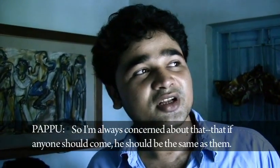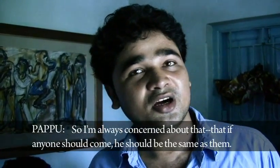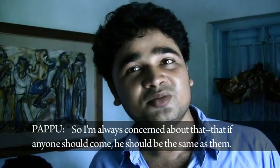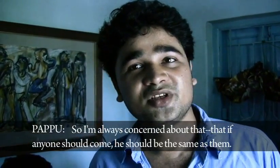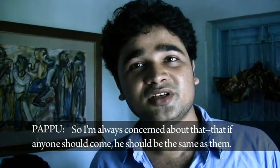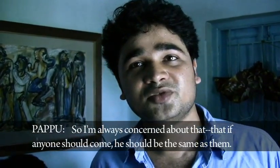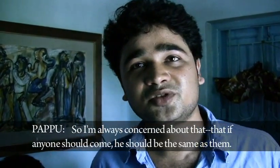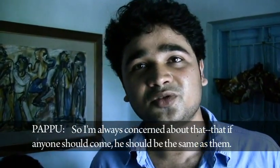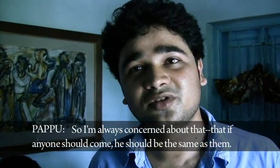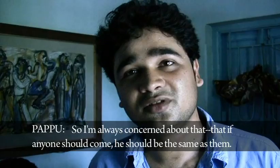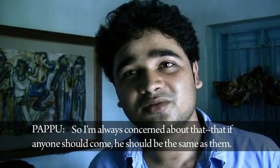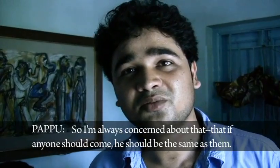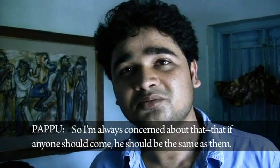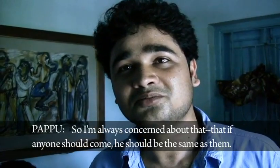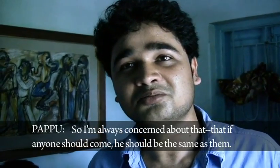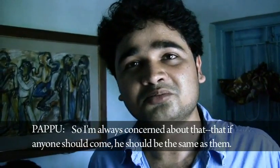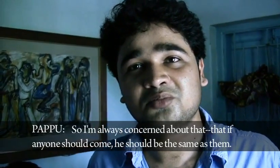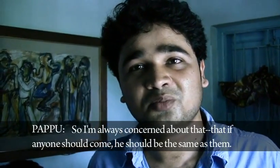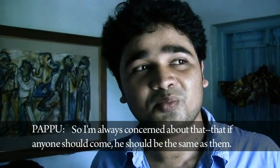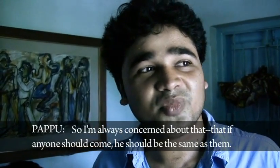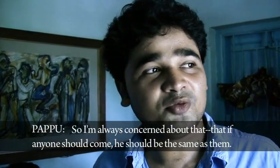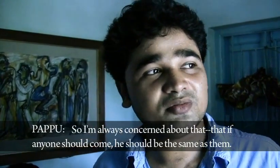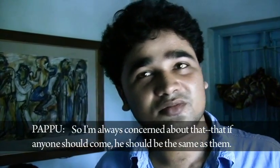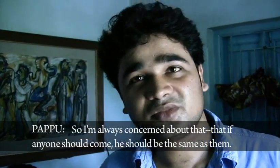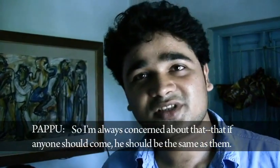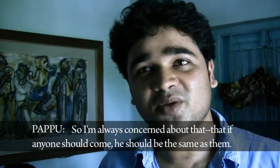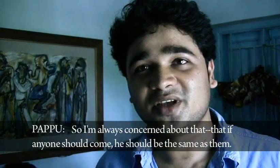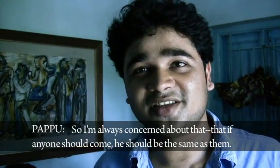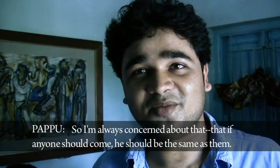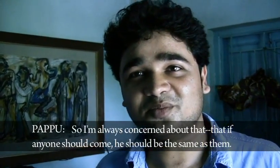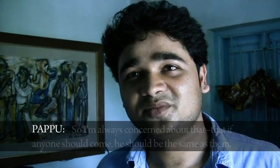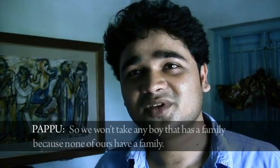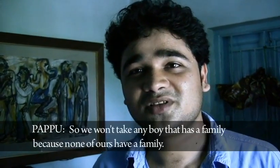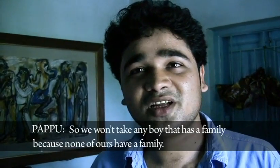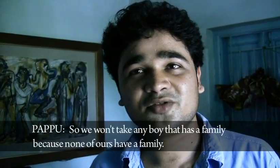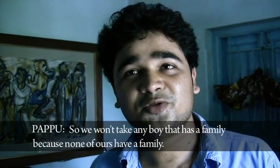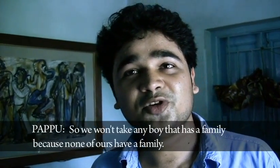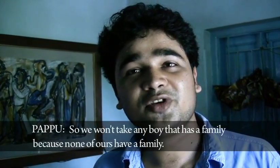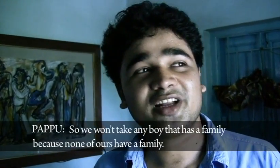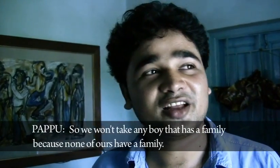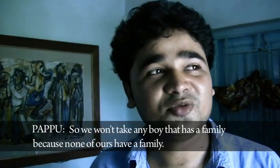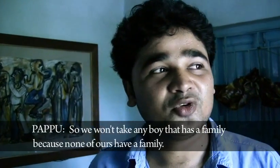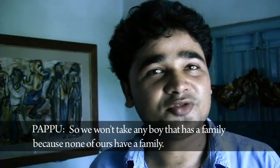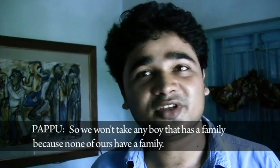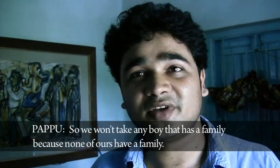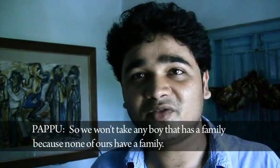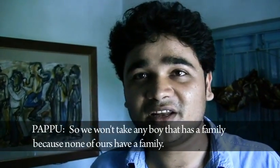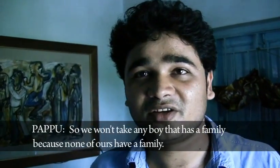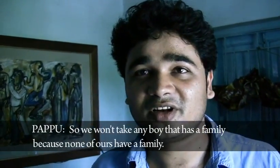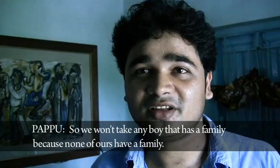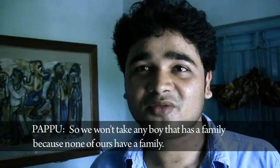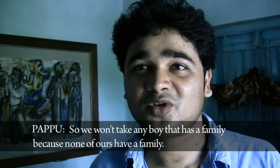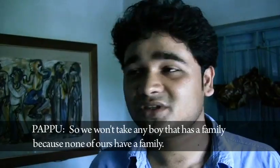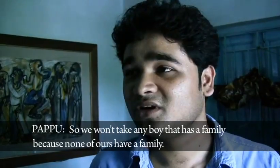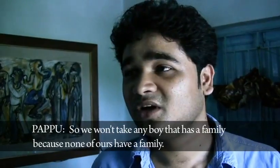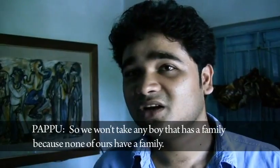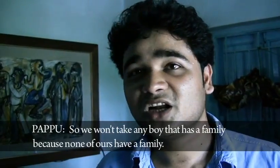he should be same as them. And that's why we won't take any boys with the family or anything, because none of them have